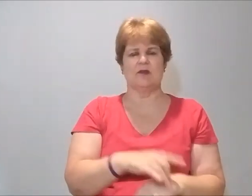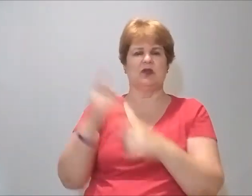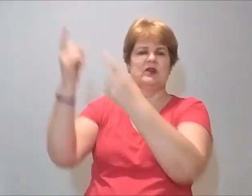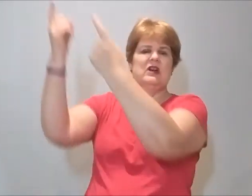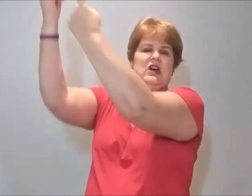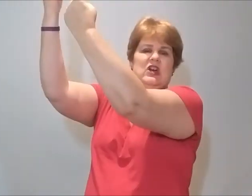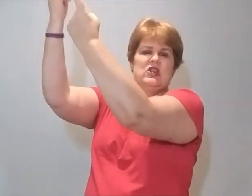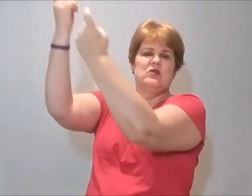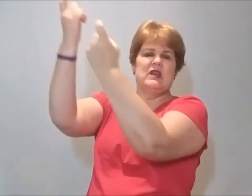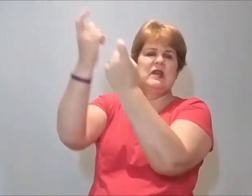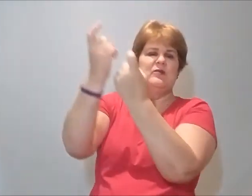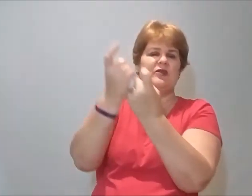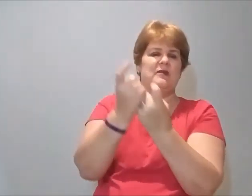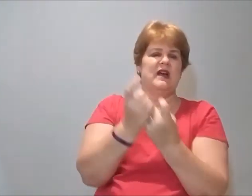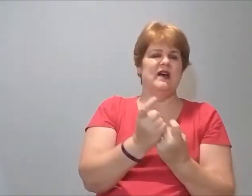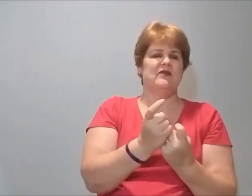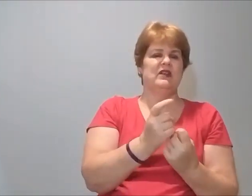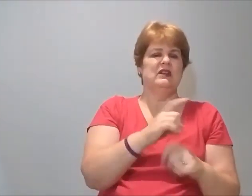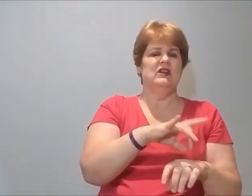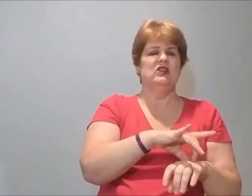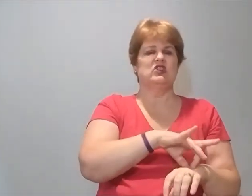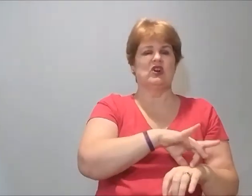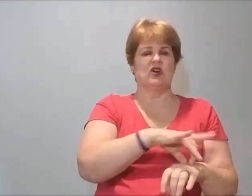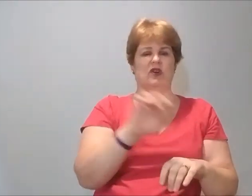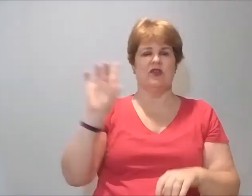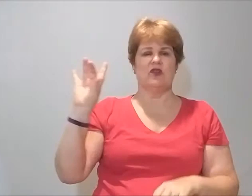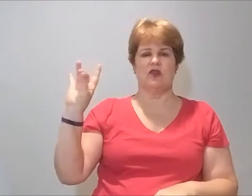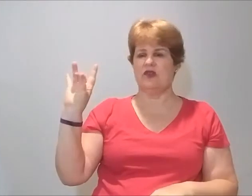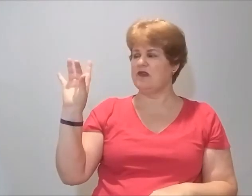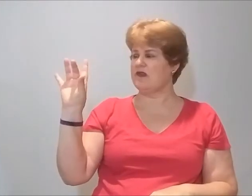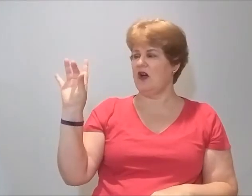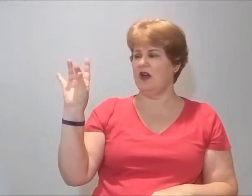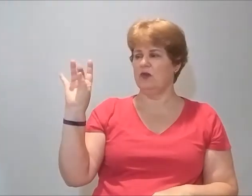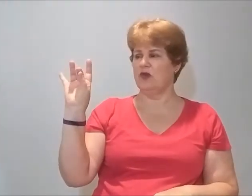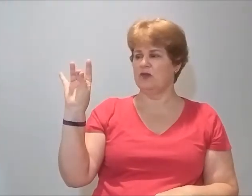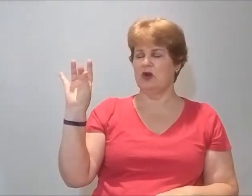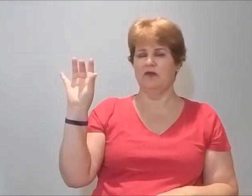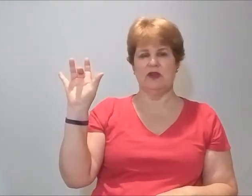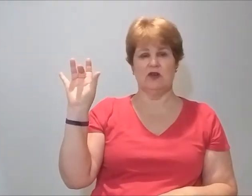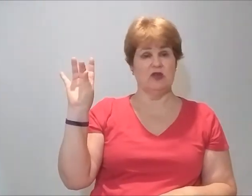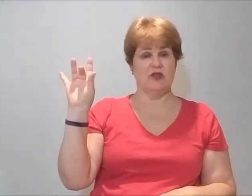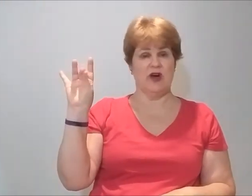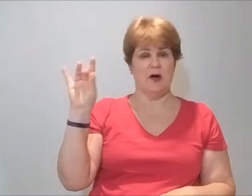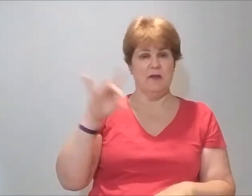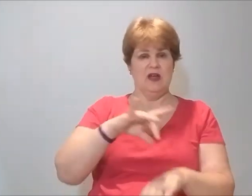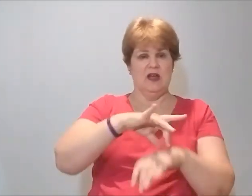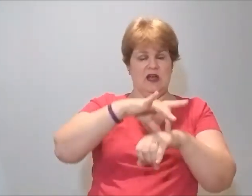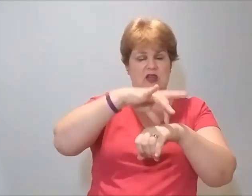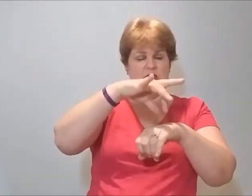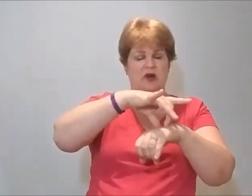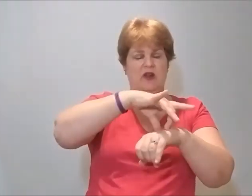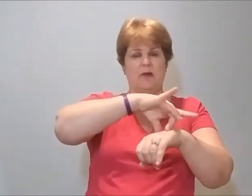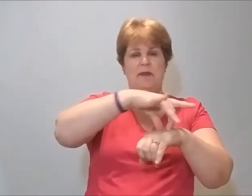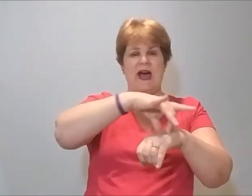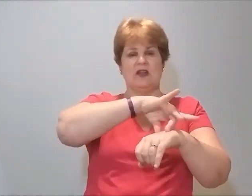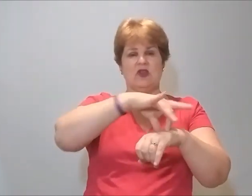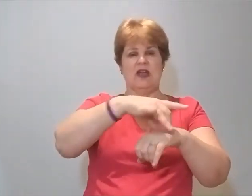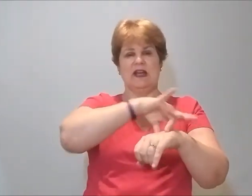simpler. You came from heaven to earth. Earth is signed with your middle finger and your thumb, and you put it on the back of your hand and